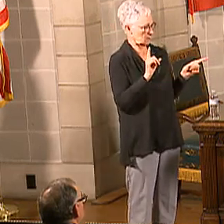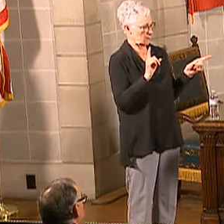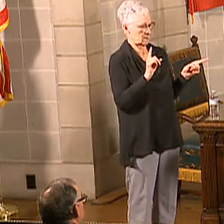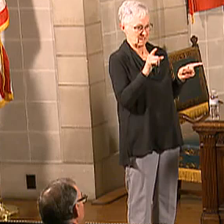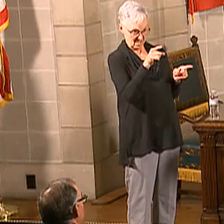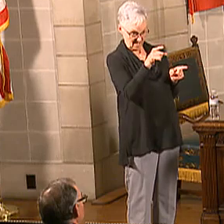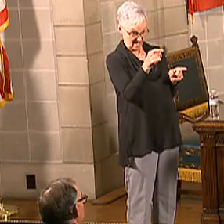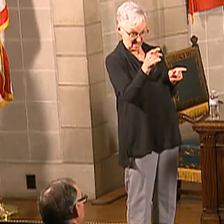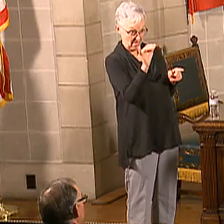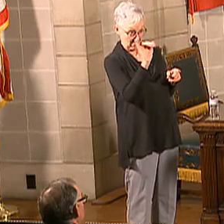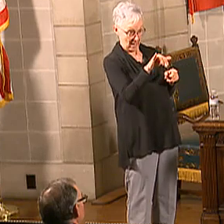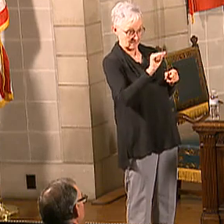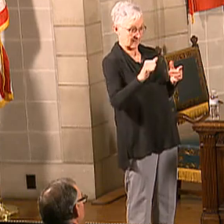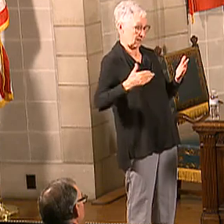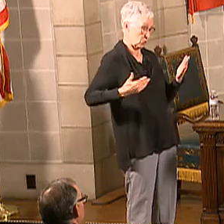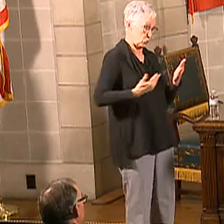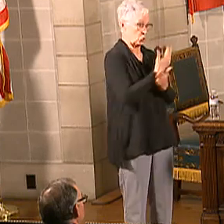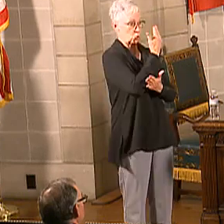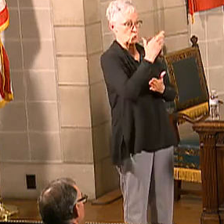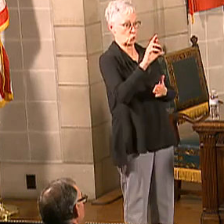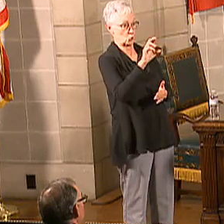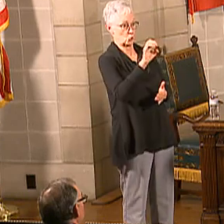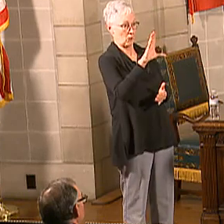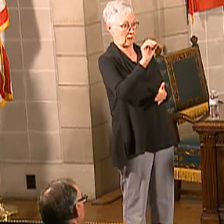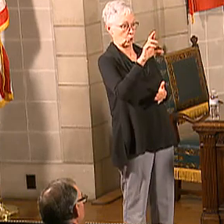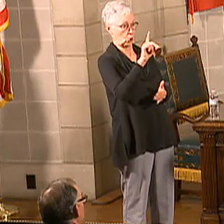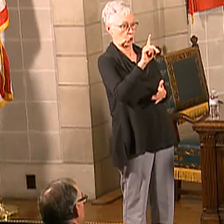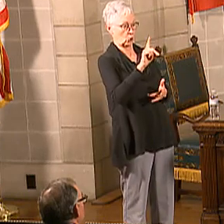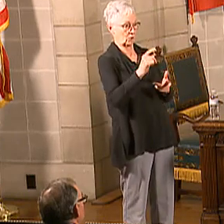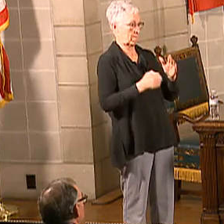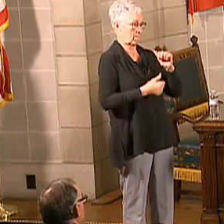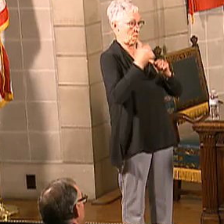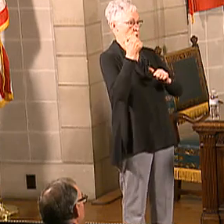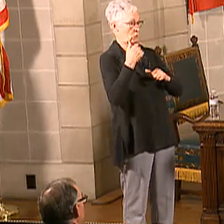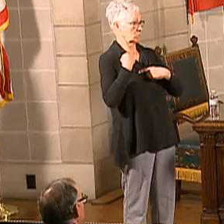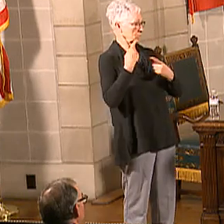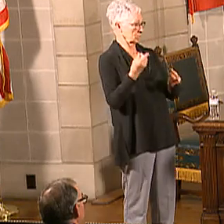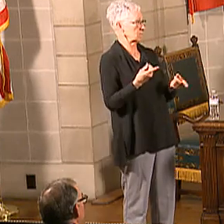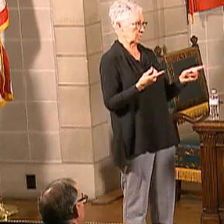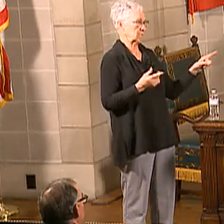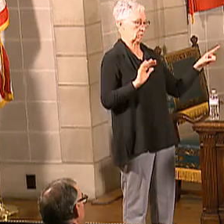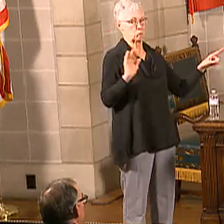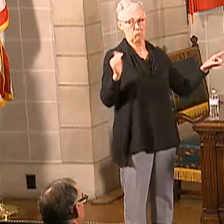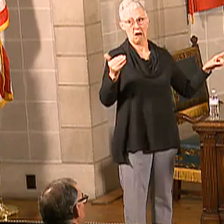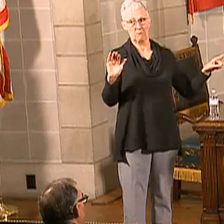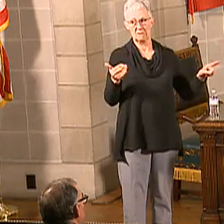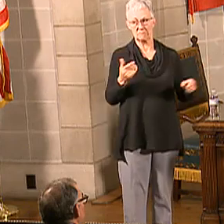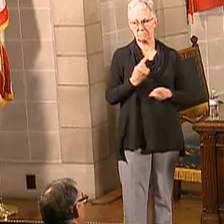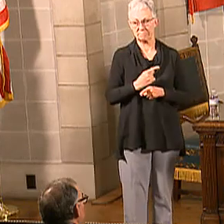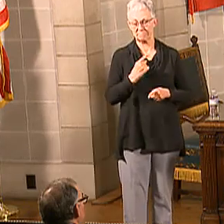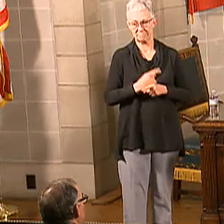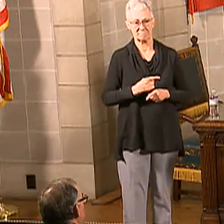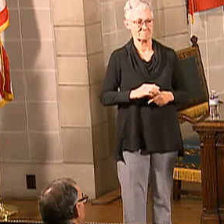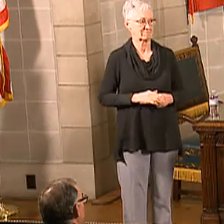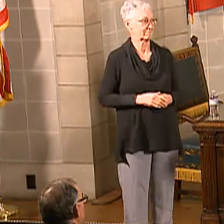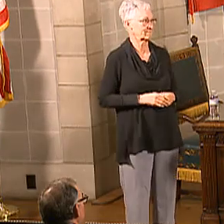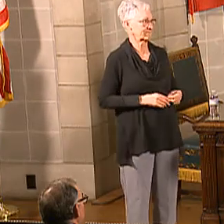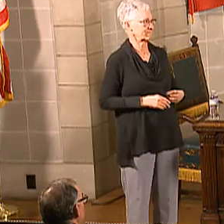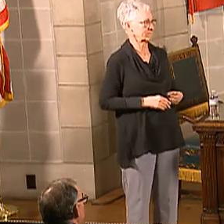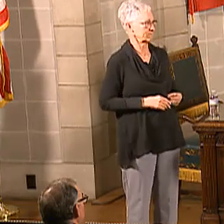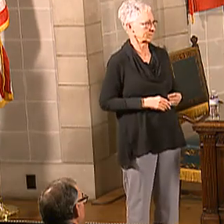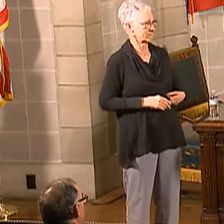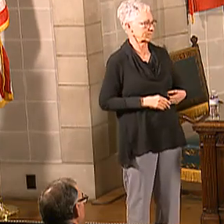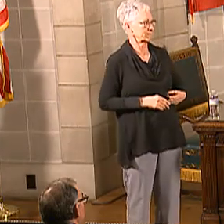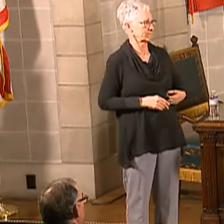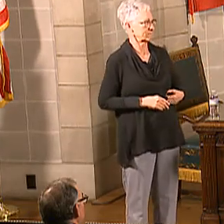Probably. It's not a statistic that we've normally kept, but probably. So what Andrew was asking was without a record number of claims